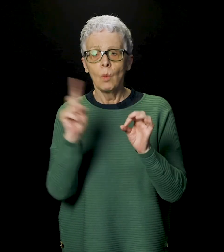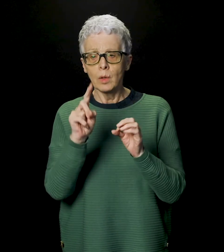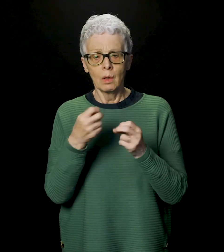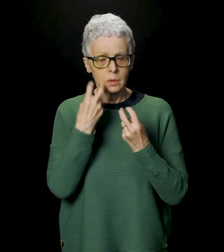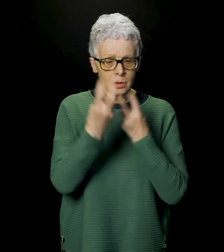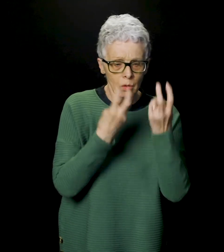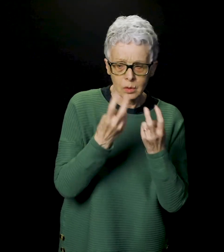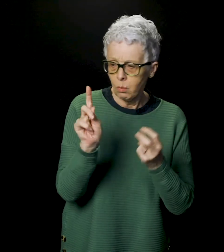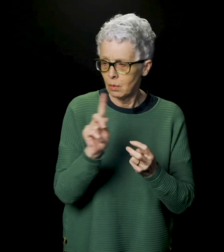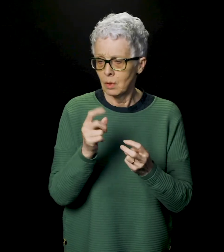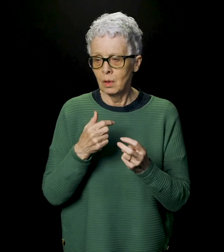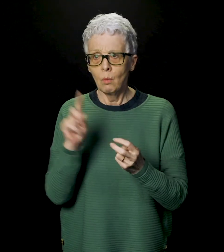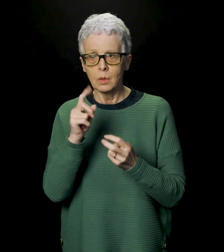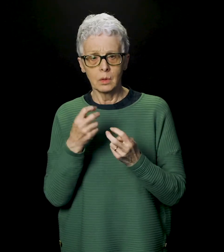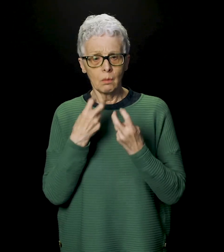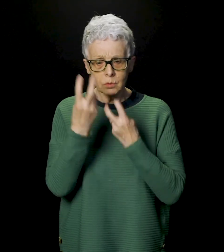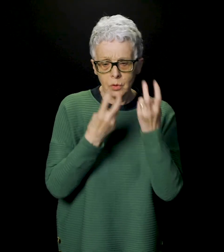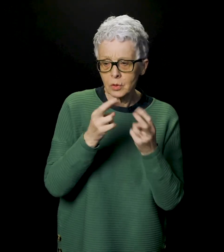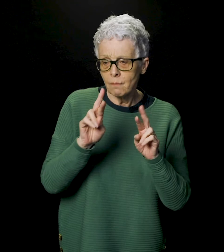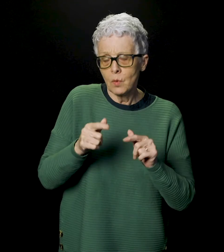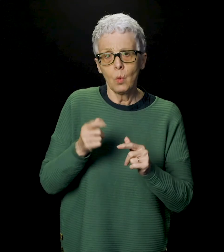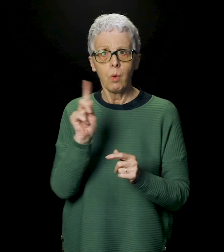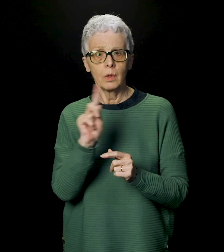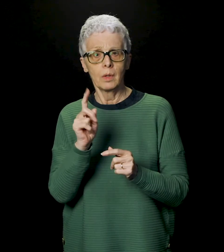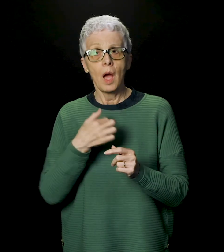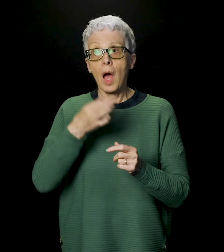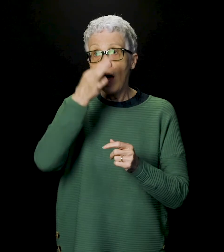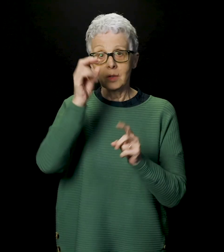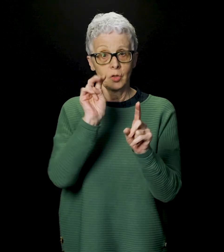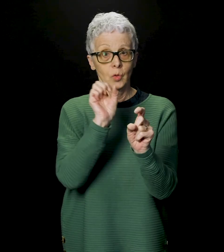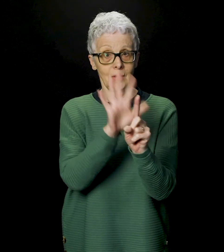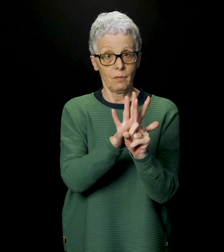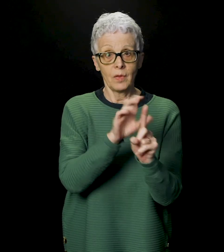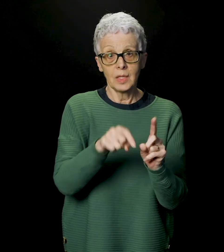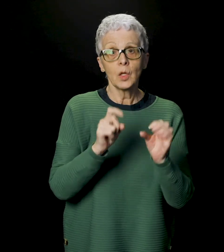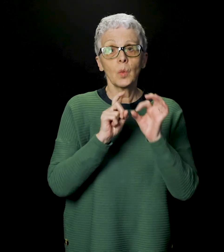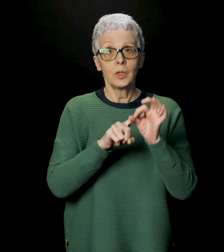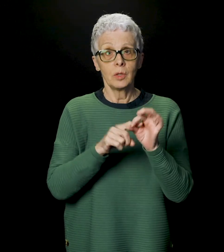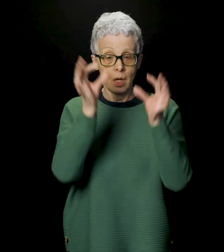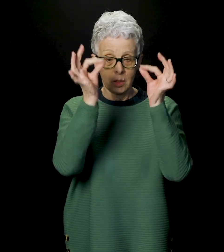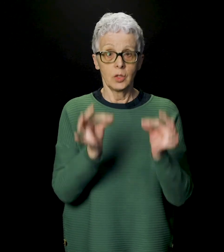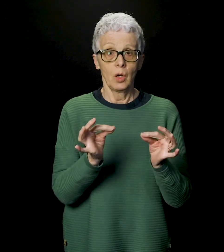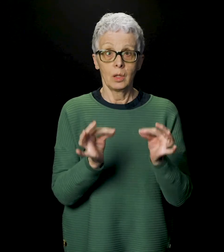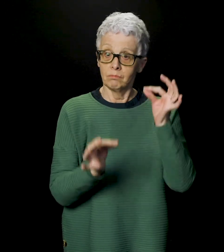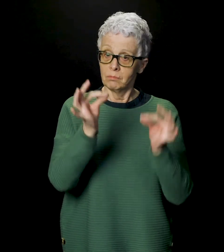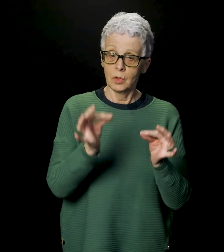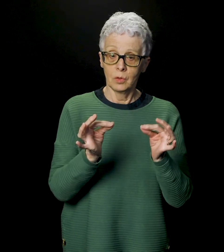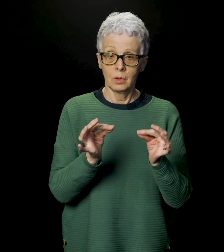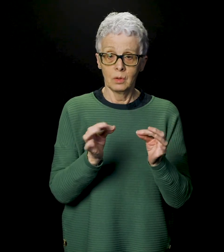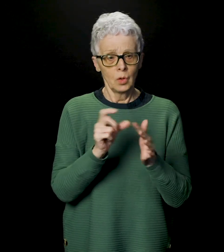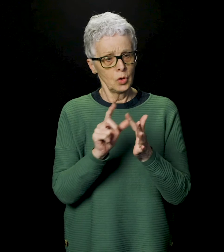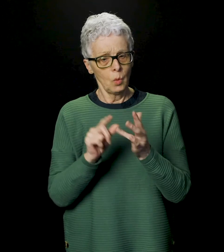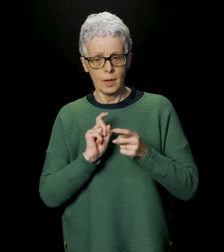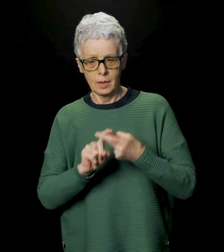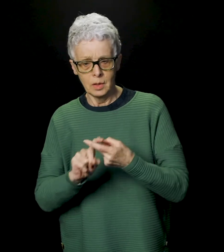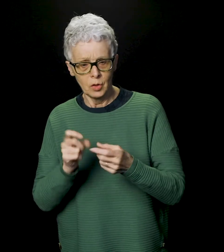for? What am I looking for? Ask yourself that question and make a decision. Do I continue with the